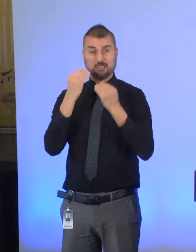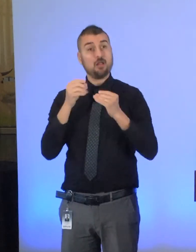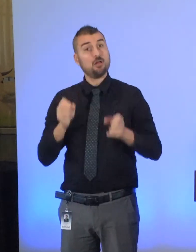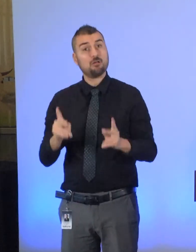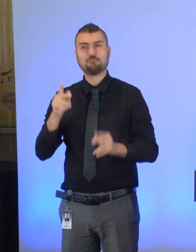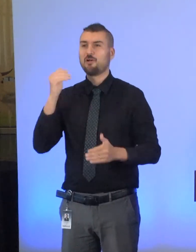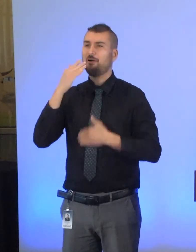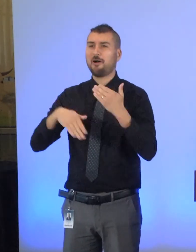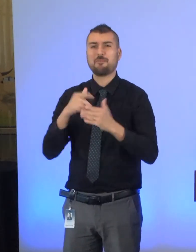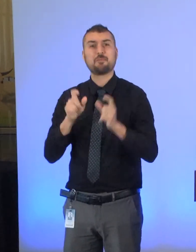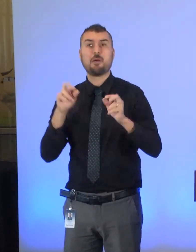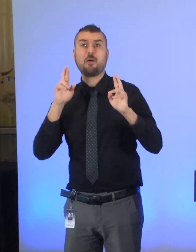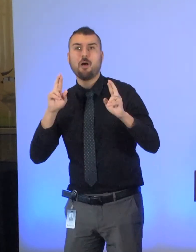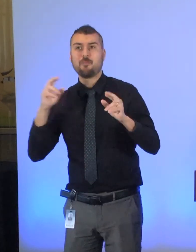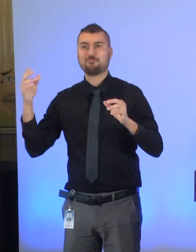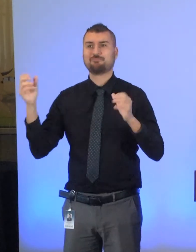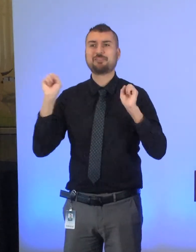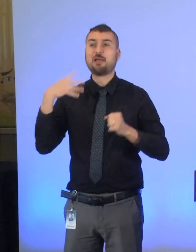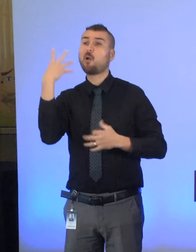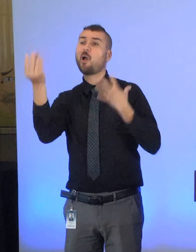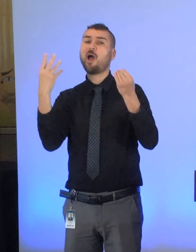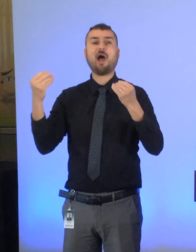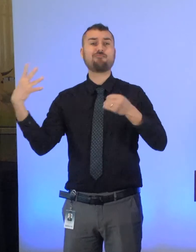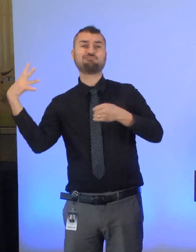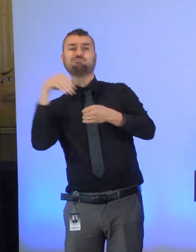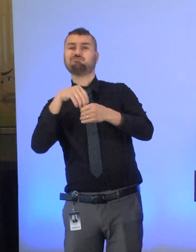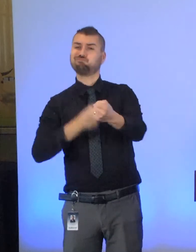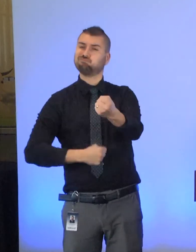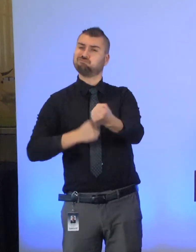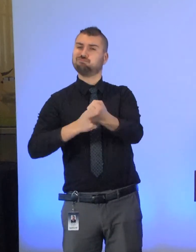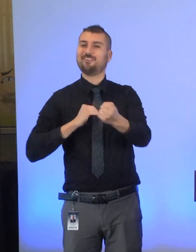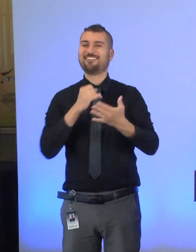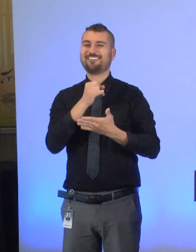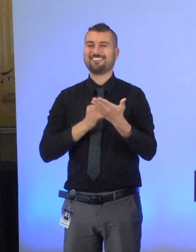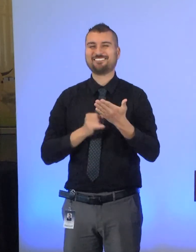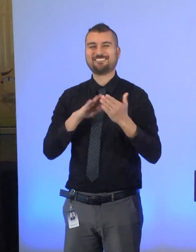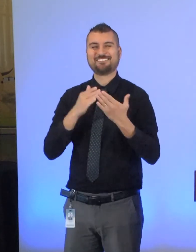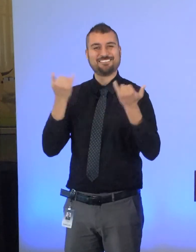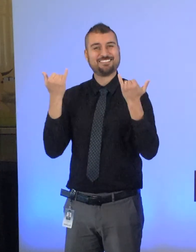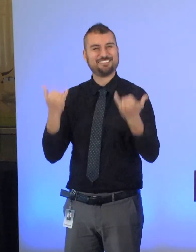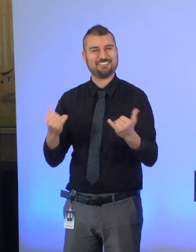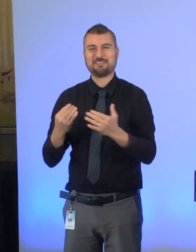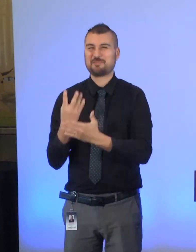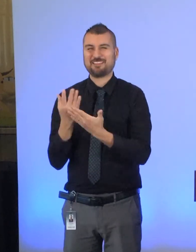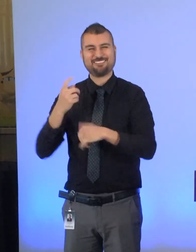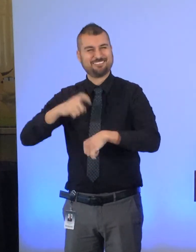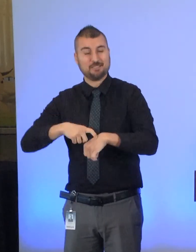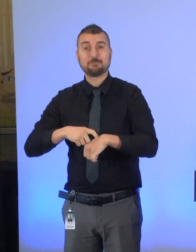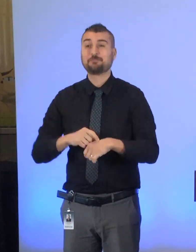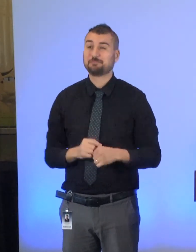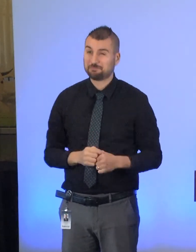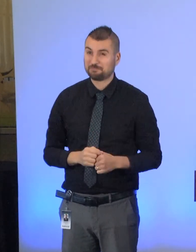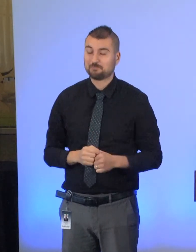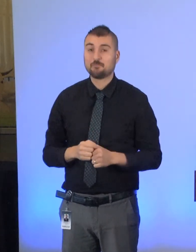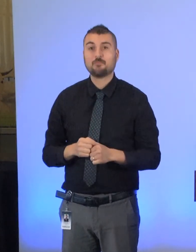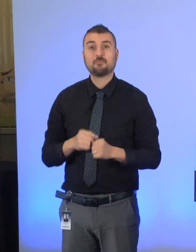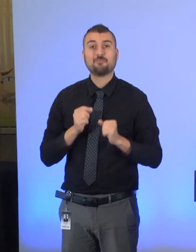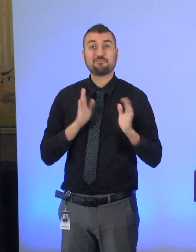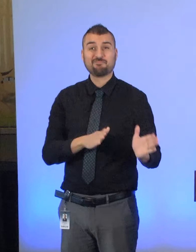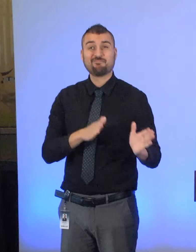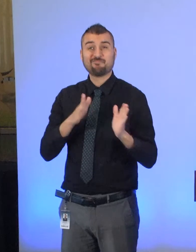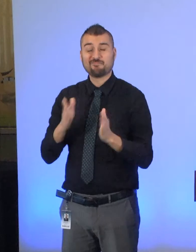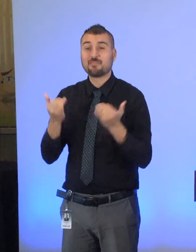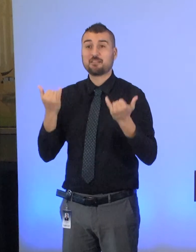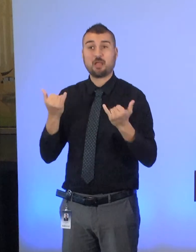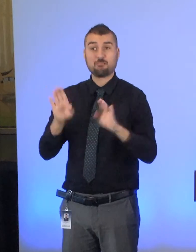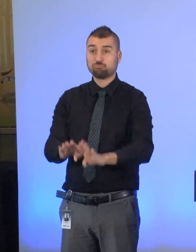has a chance to get out and support in our arts community this spring. With that, we will